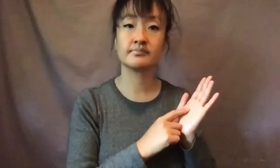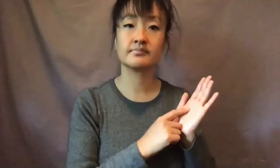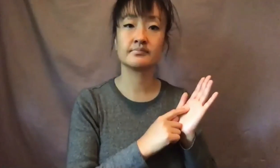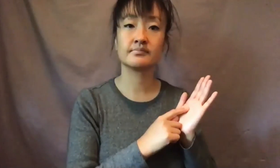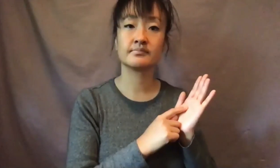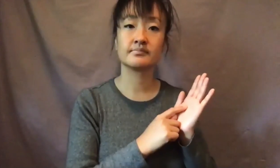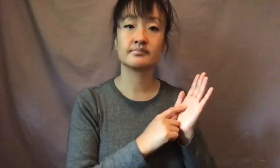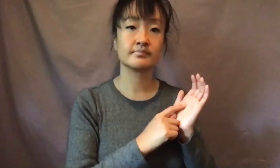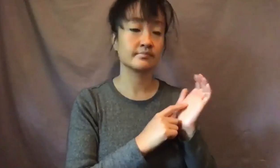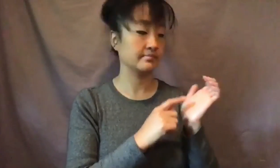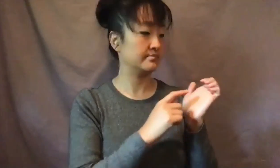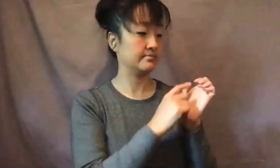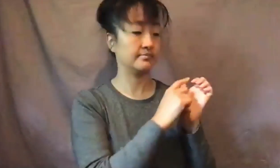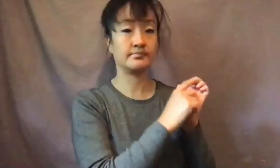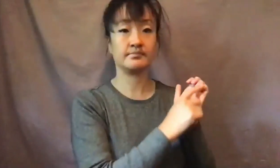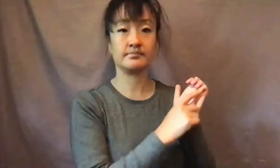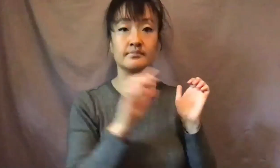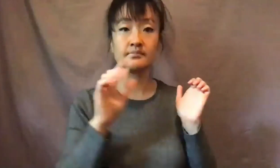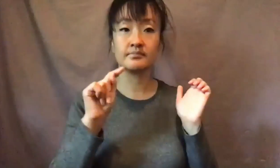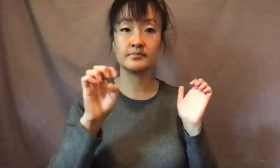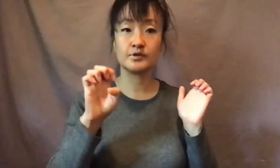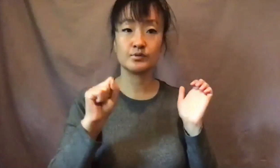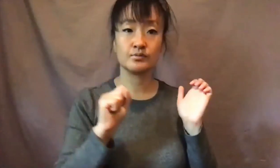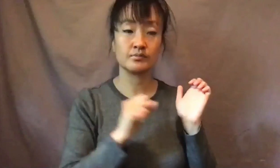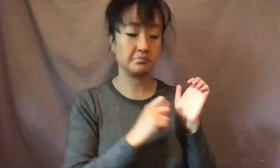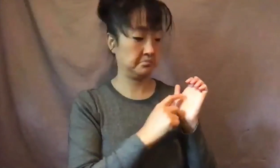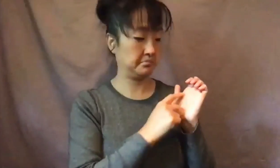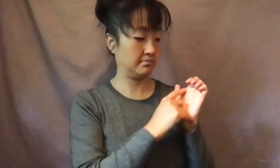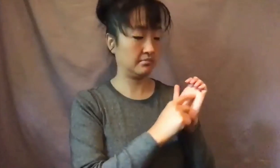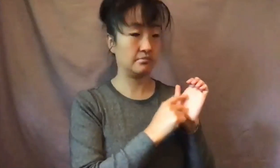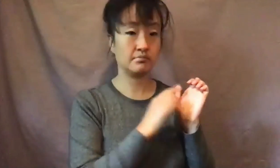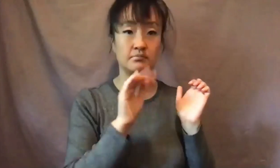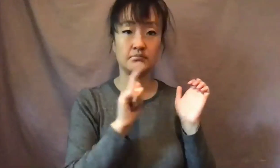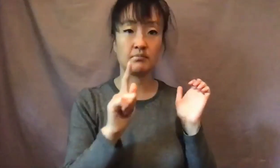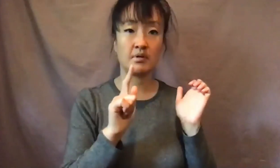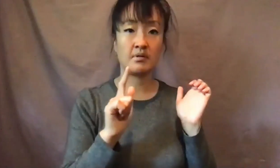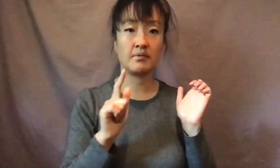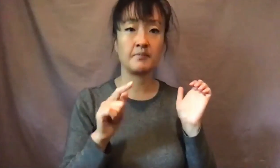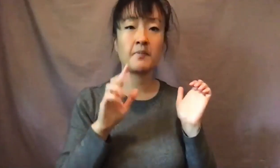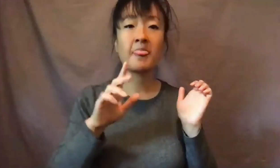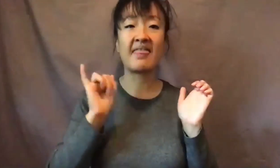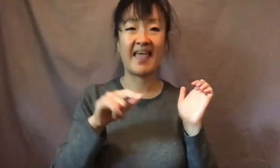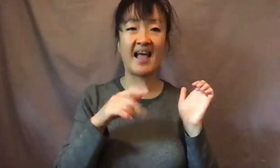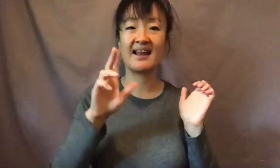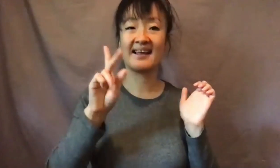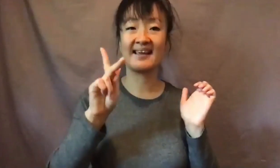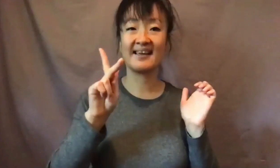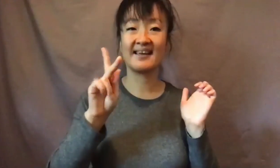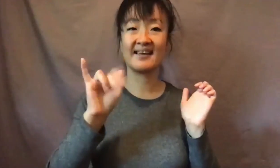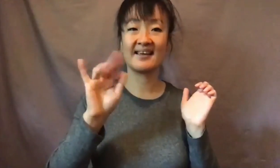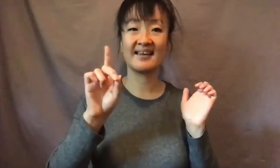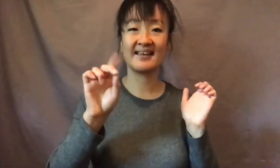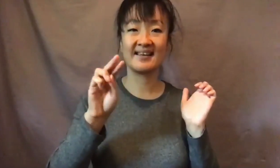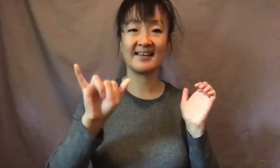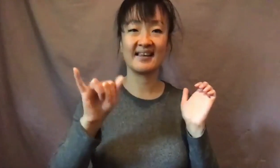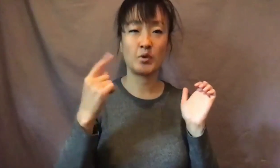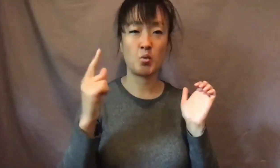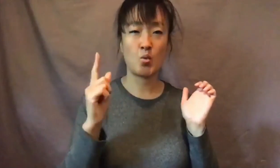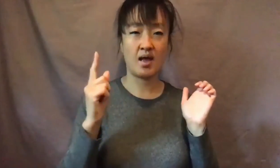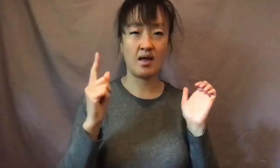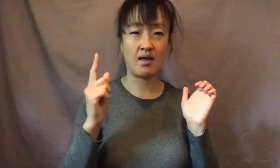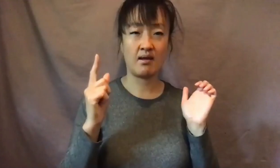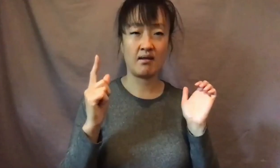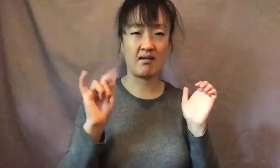Toes are up here, the ball of foot's here. This is, I don't know the Chinese name for it. This is kidney 1. This is the first point that's named on the kidney channel,